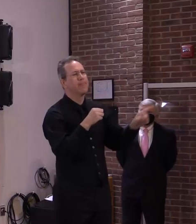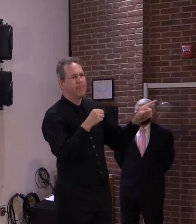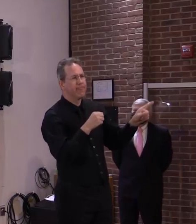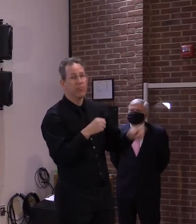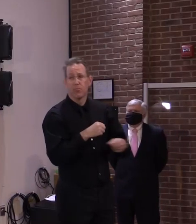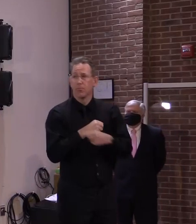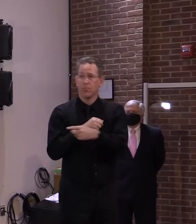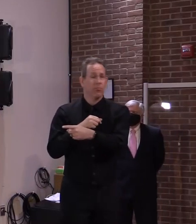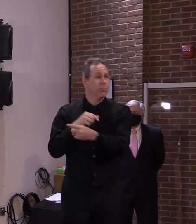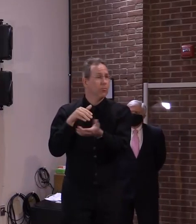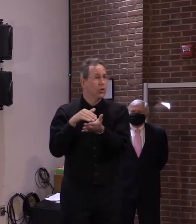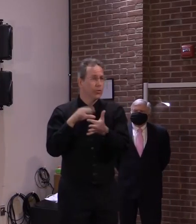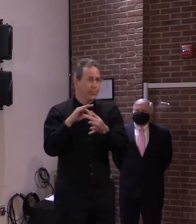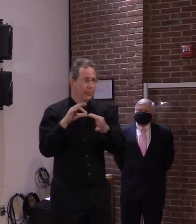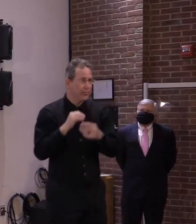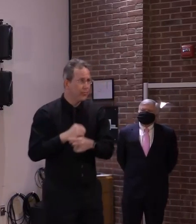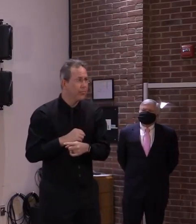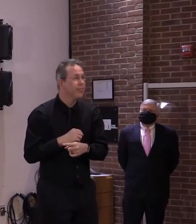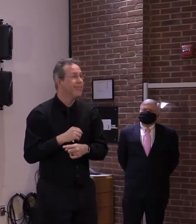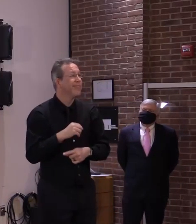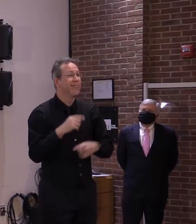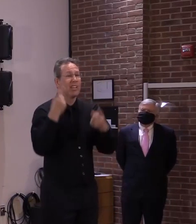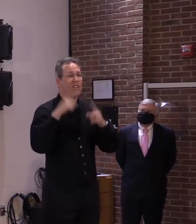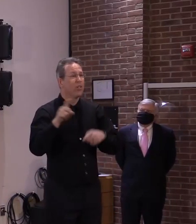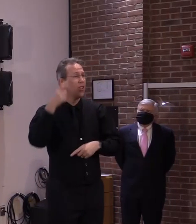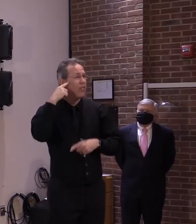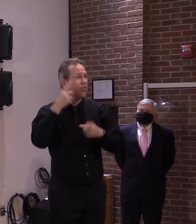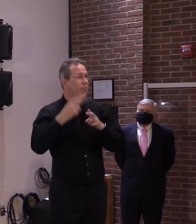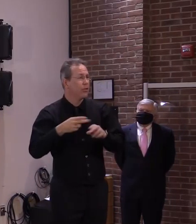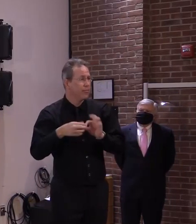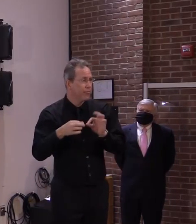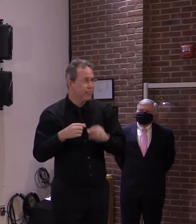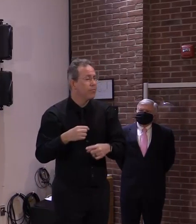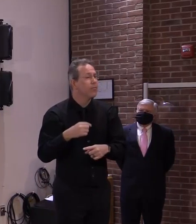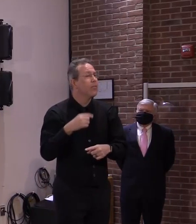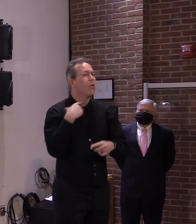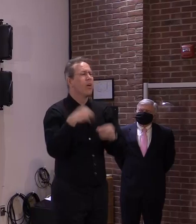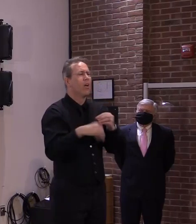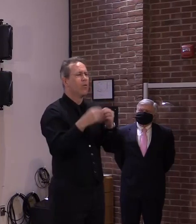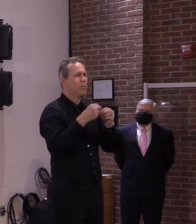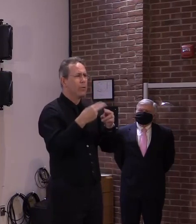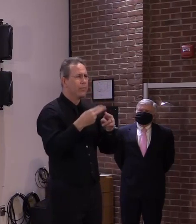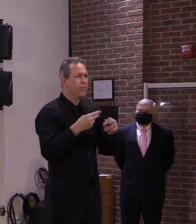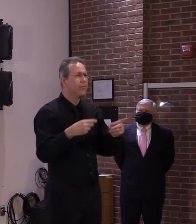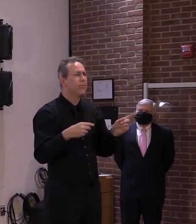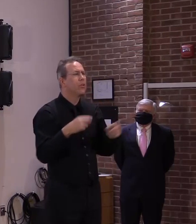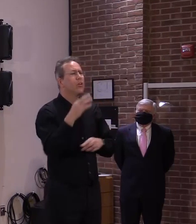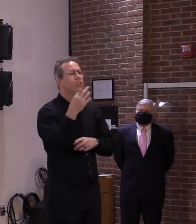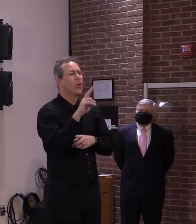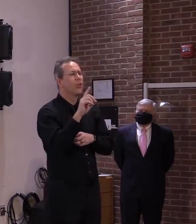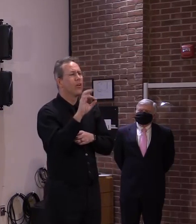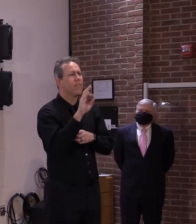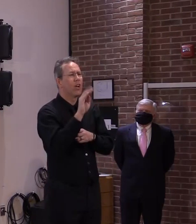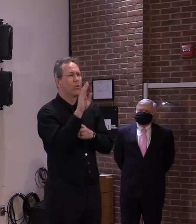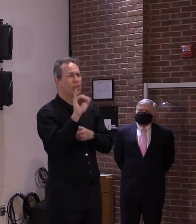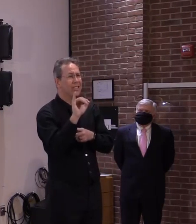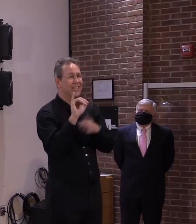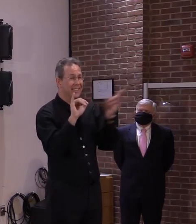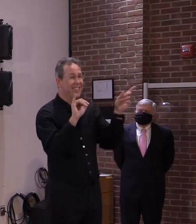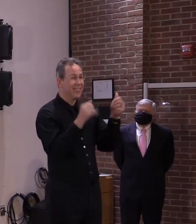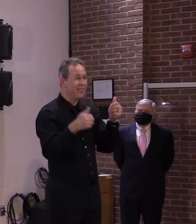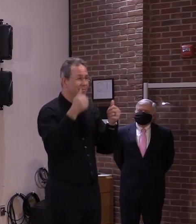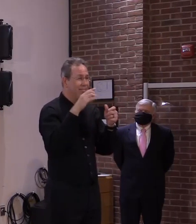They really have, and I'll add Dr. Fauci's name to the list, and my own name to the list, have been pointing in a